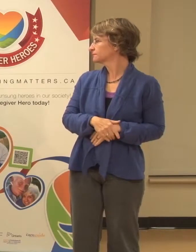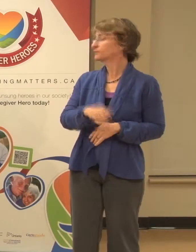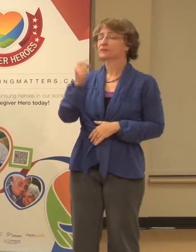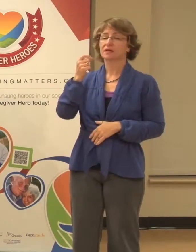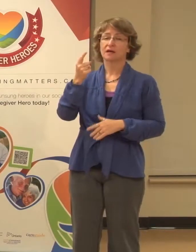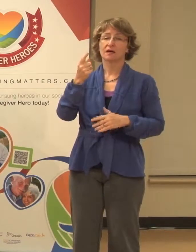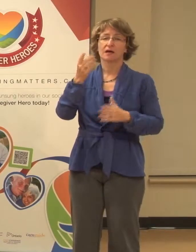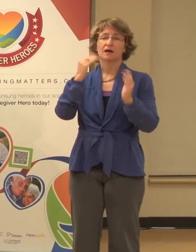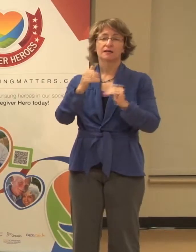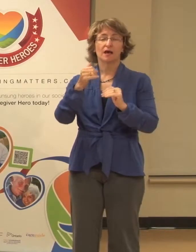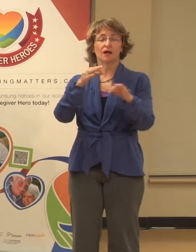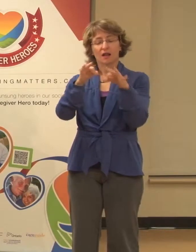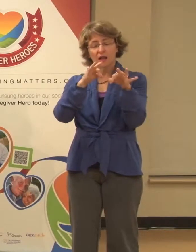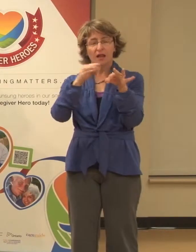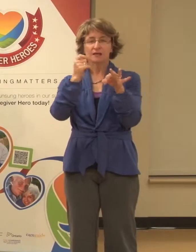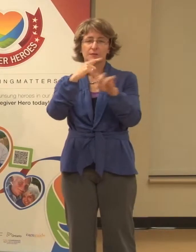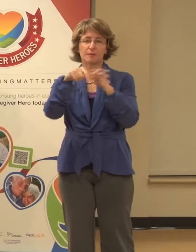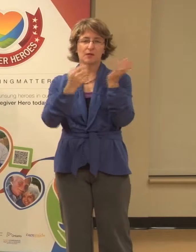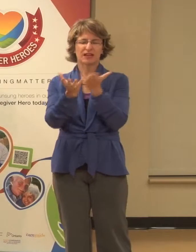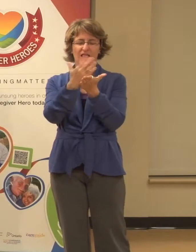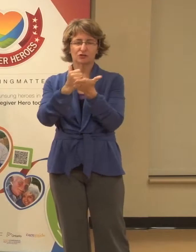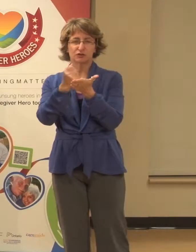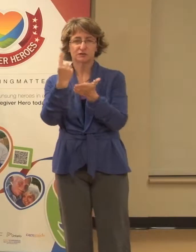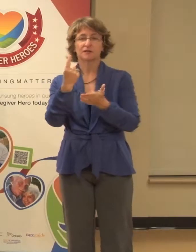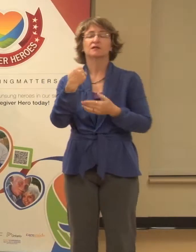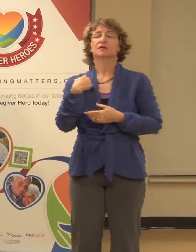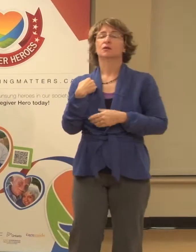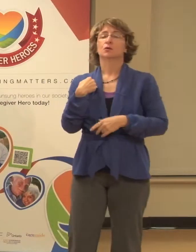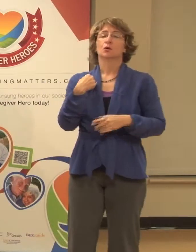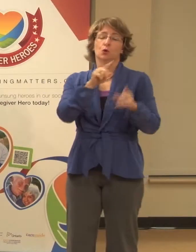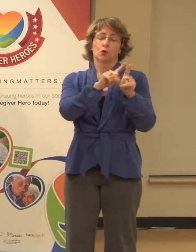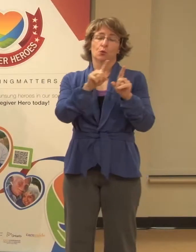Now this is a little bit about our collection and what we do. We also like to